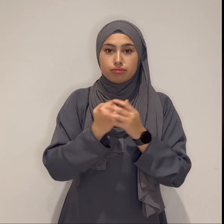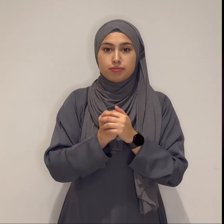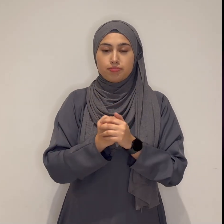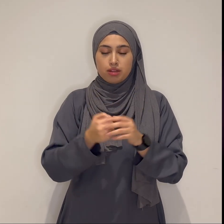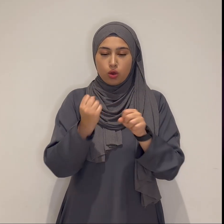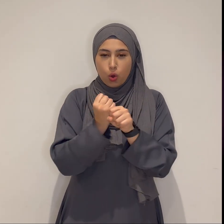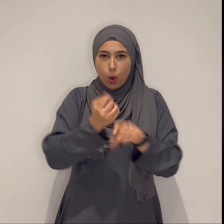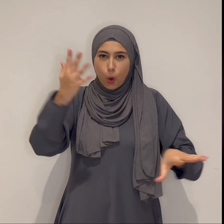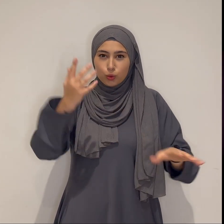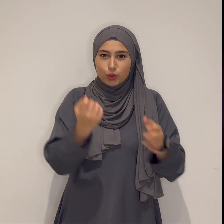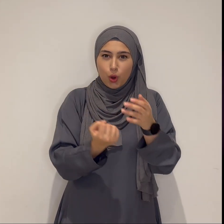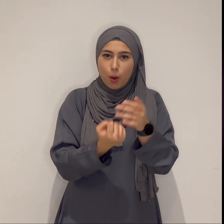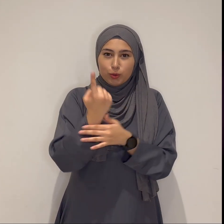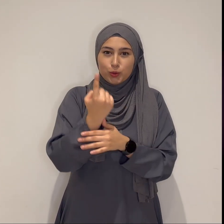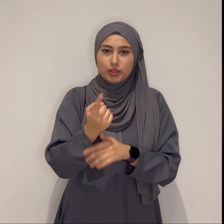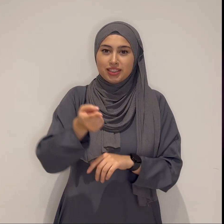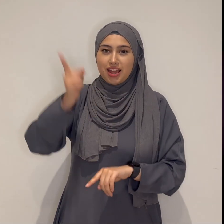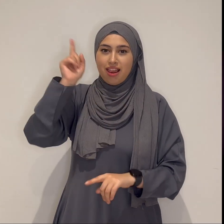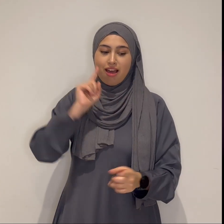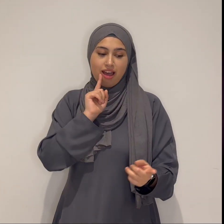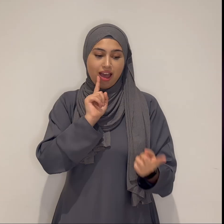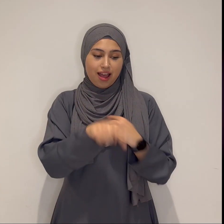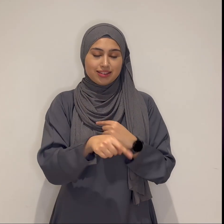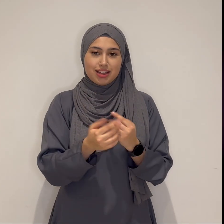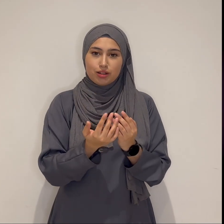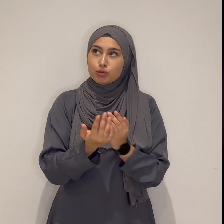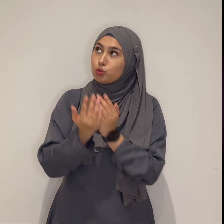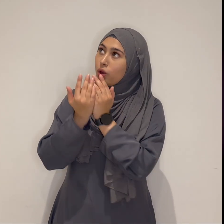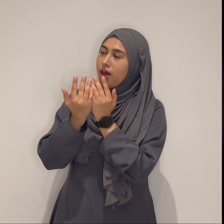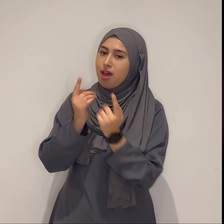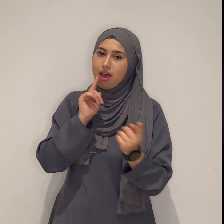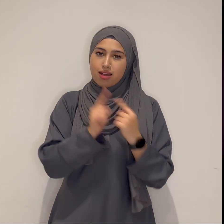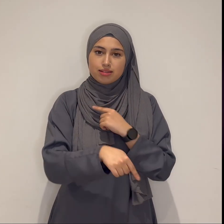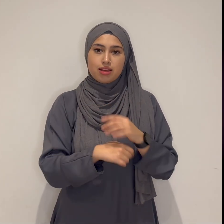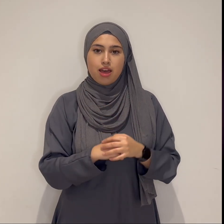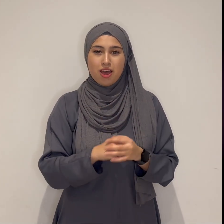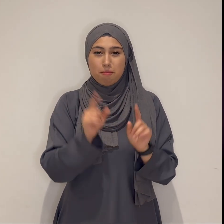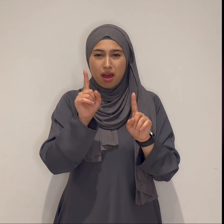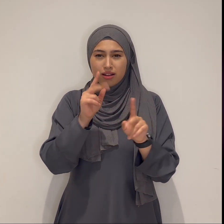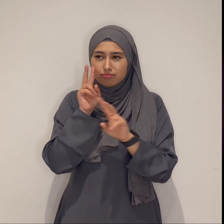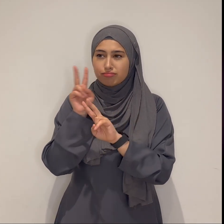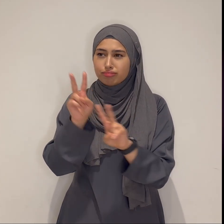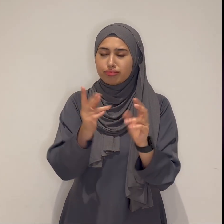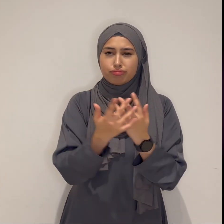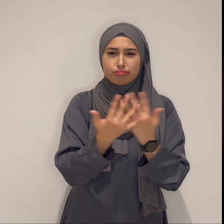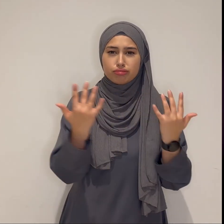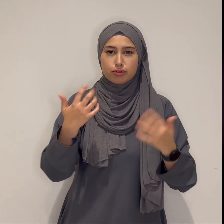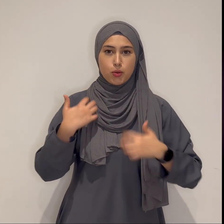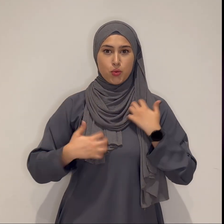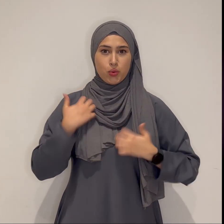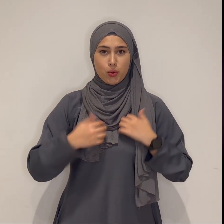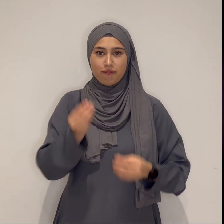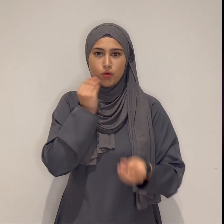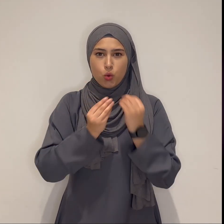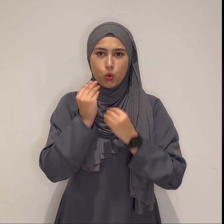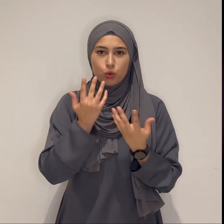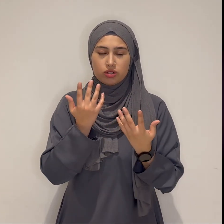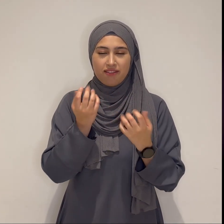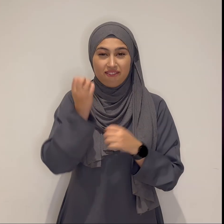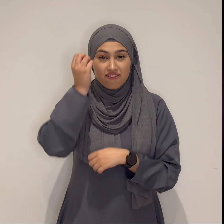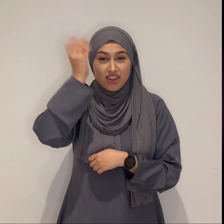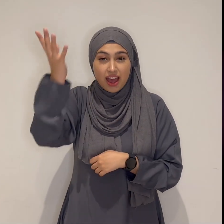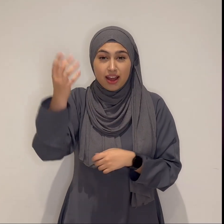wa ta'ala will answer your dua. But you find majority of people today, my brothers in Islam, they are so excited about the